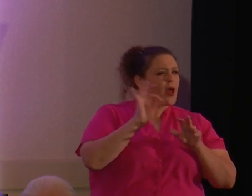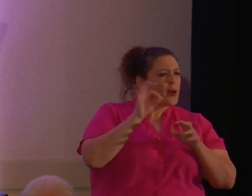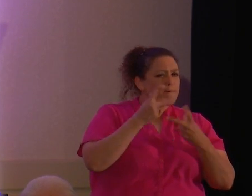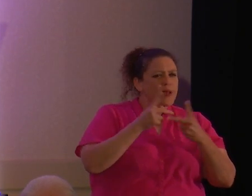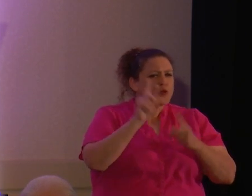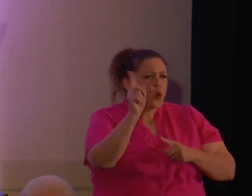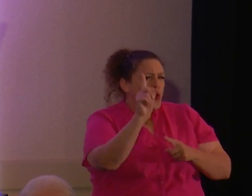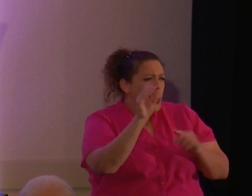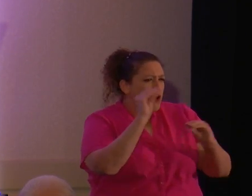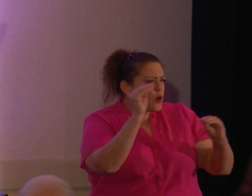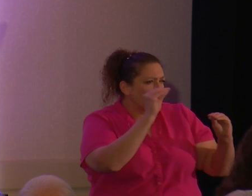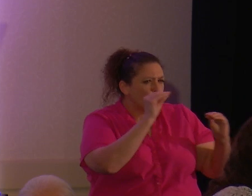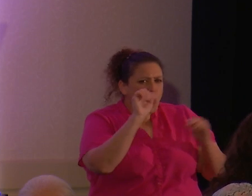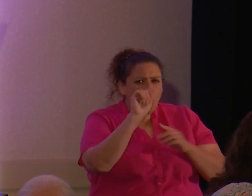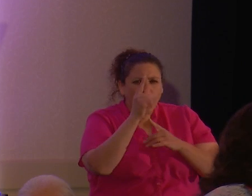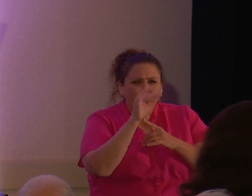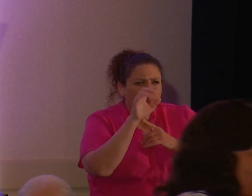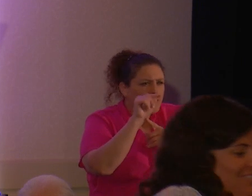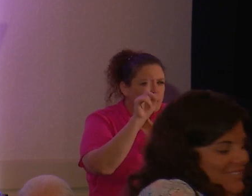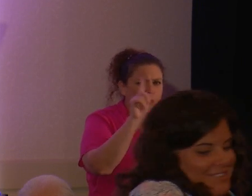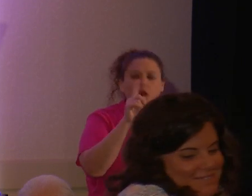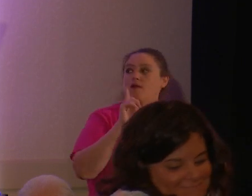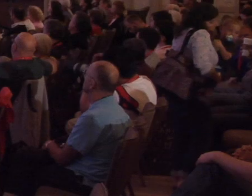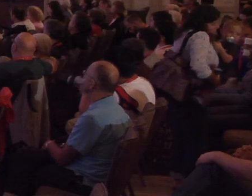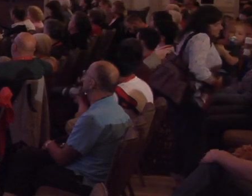this. Atheist monuments. Now,